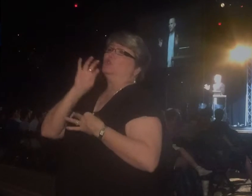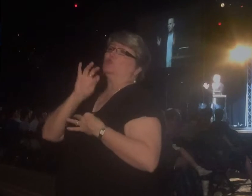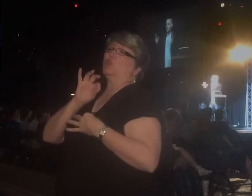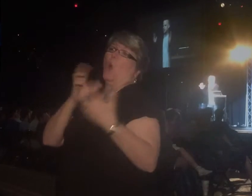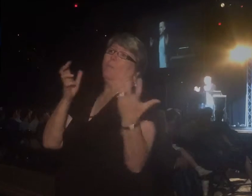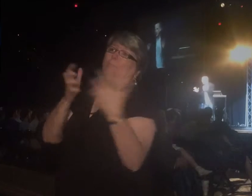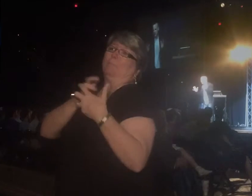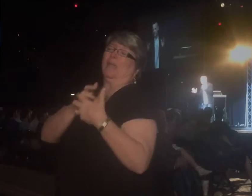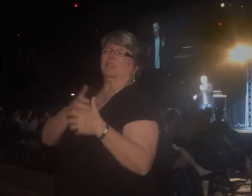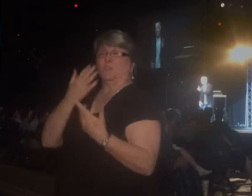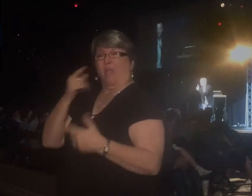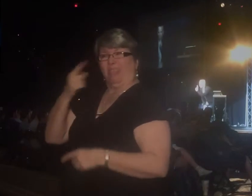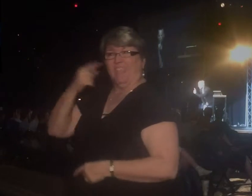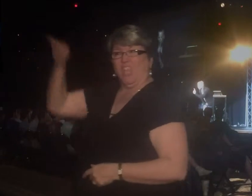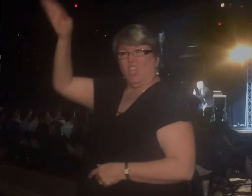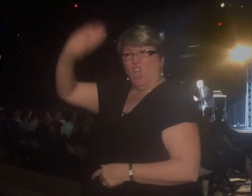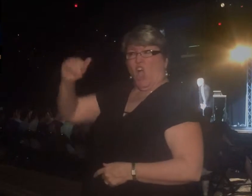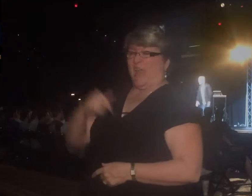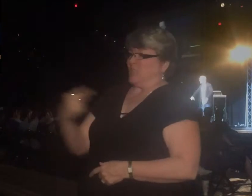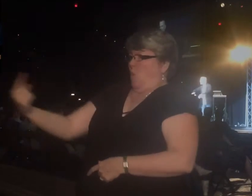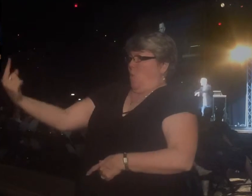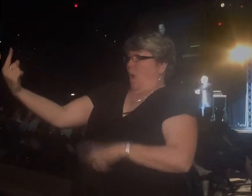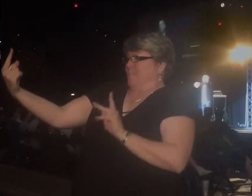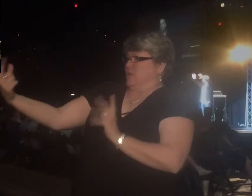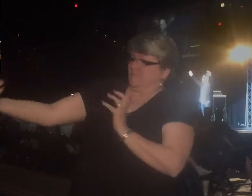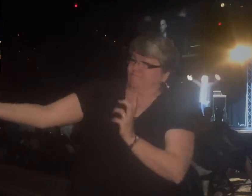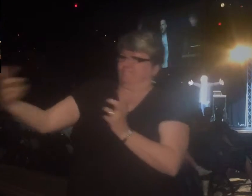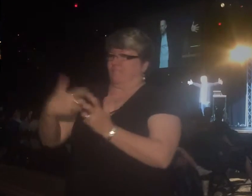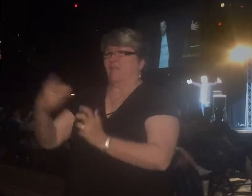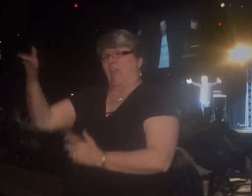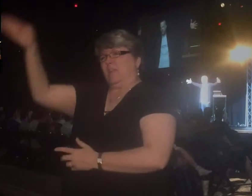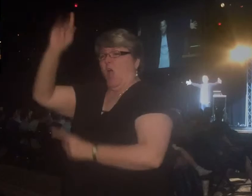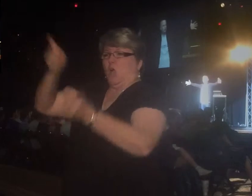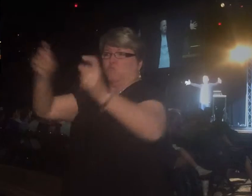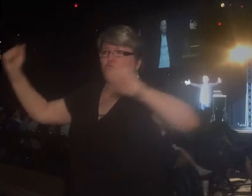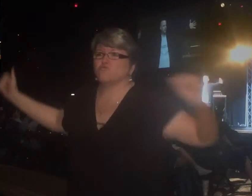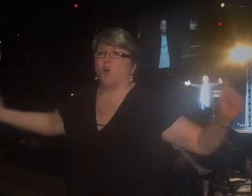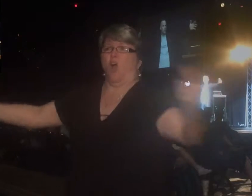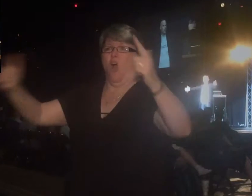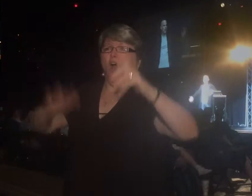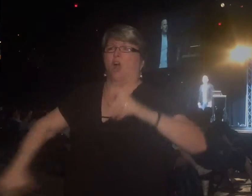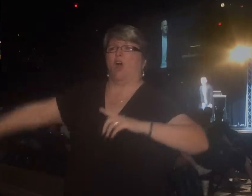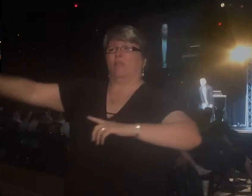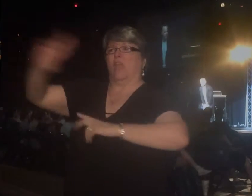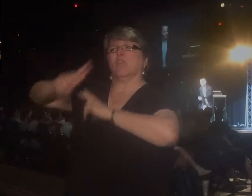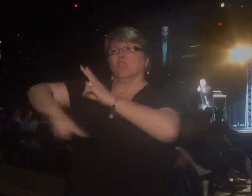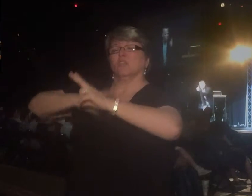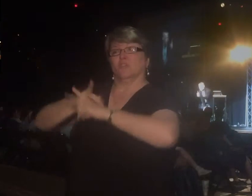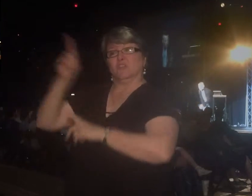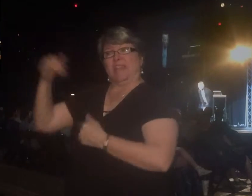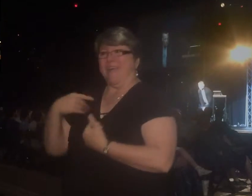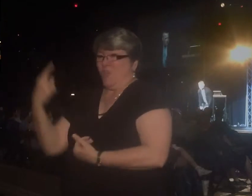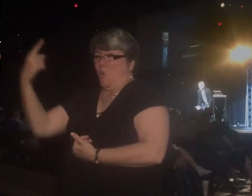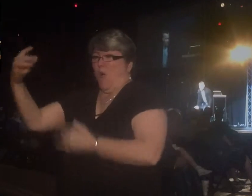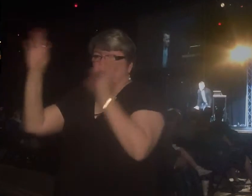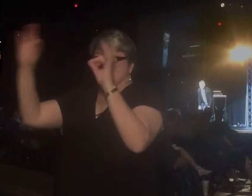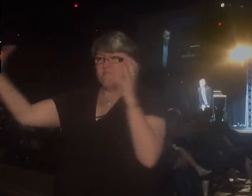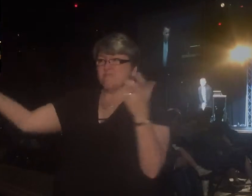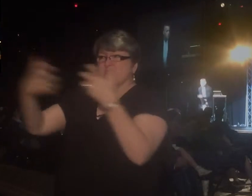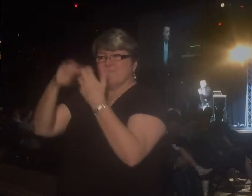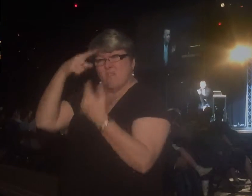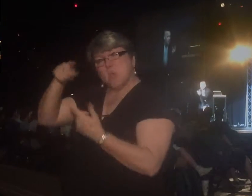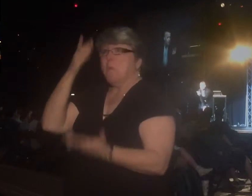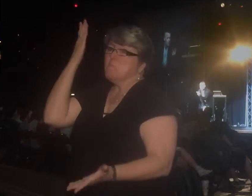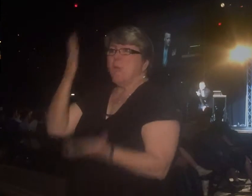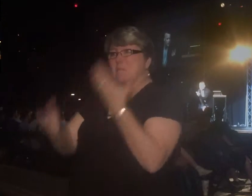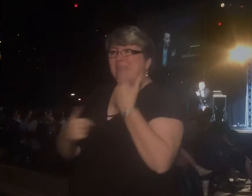to feel about it. Like, do I think God has the one for you? I think God rules all things in the universe, by the way. And so does he have the one for you? Yeah,